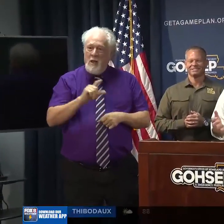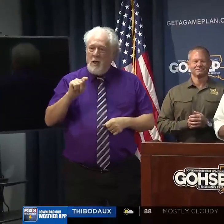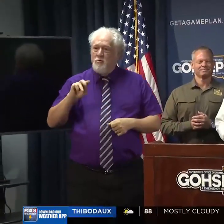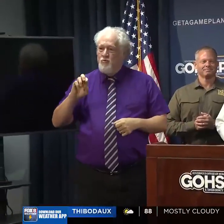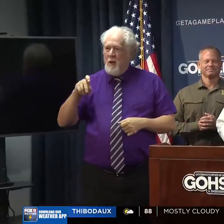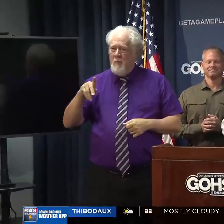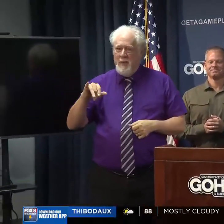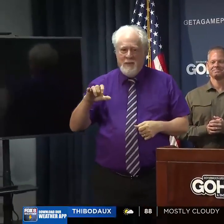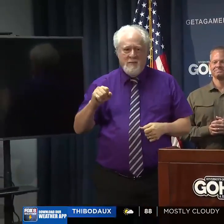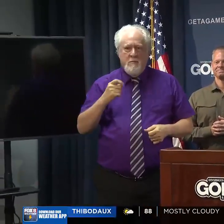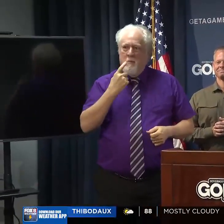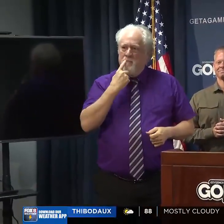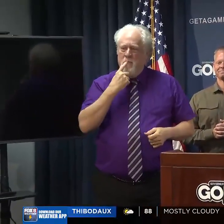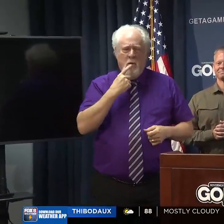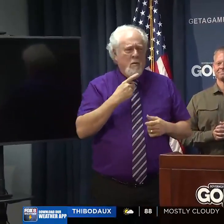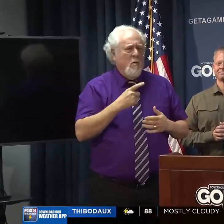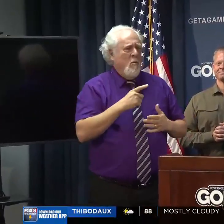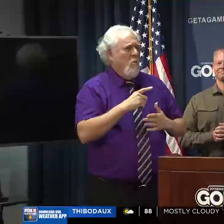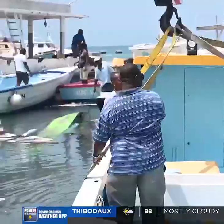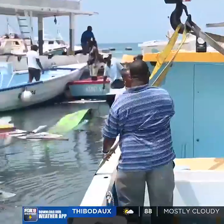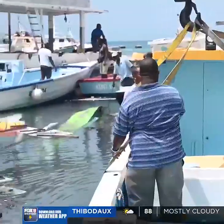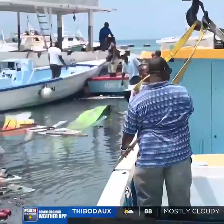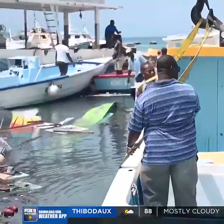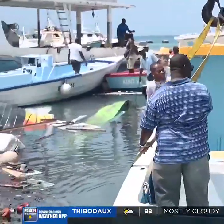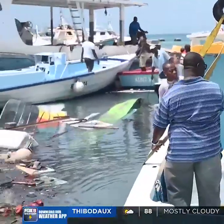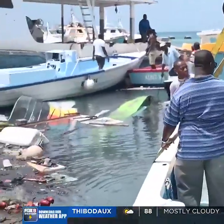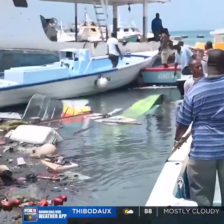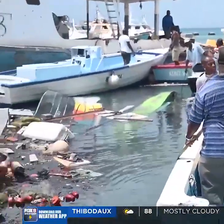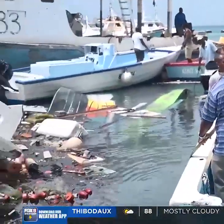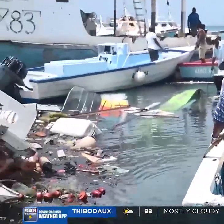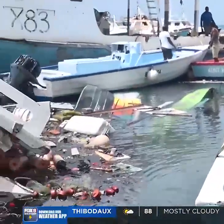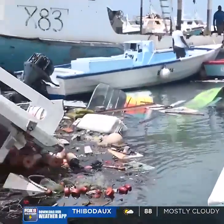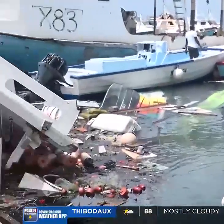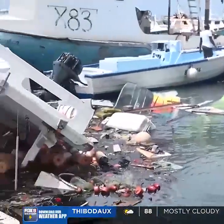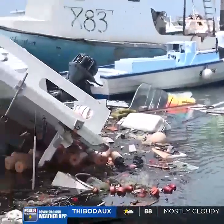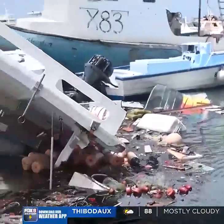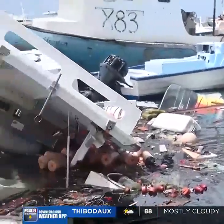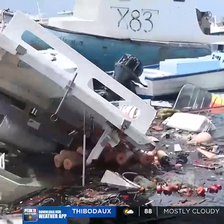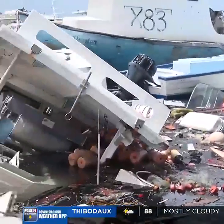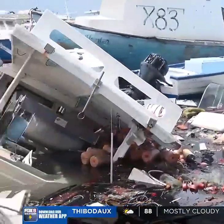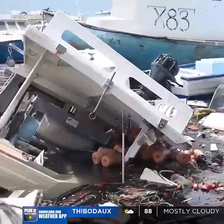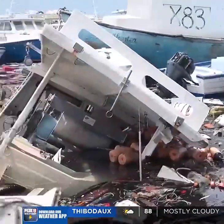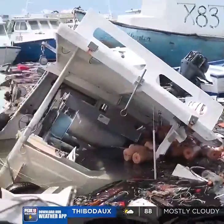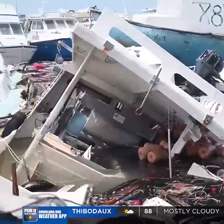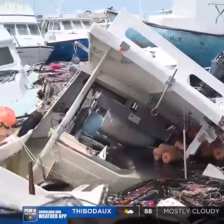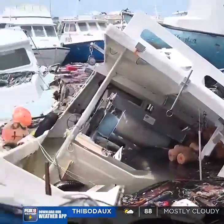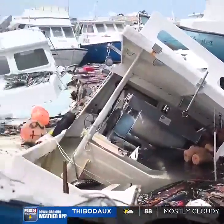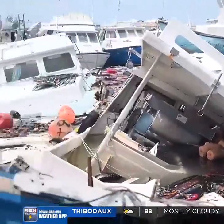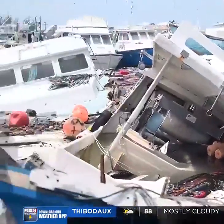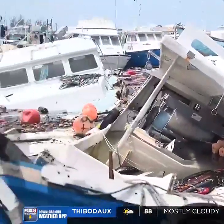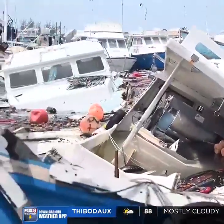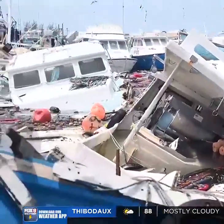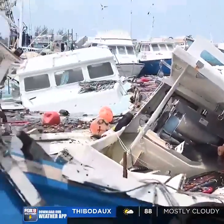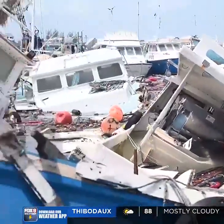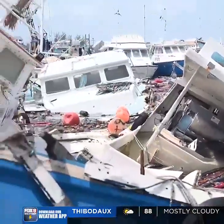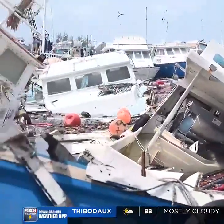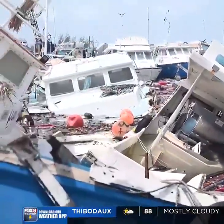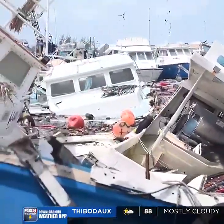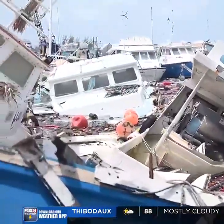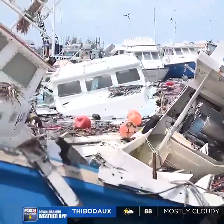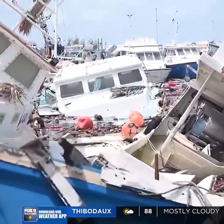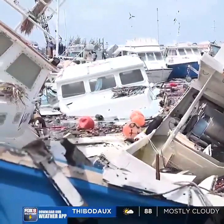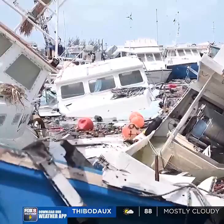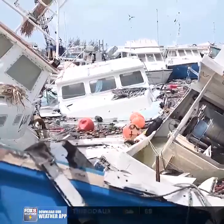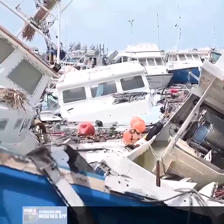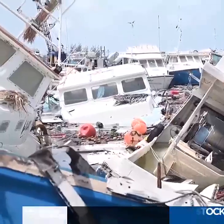Security and Emergency Preparedness, or GOSEP. Governor Jeff Landry says Grimes will advise GOSEP during weather events and also help the